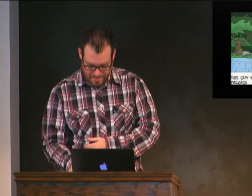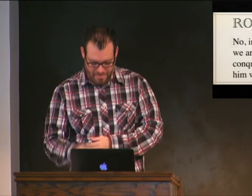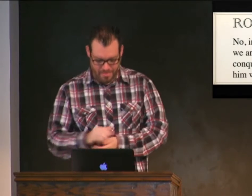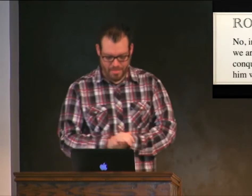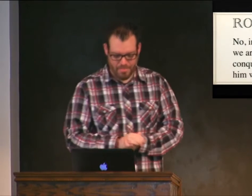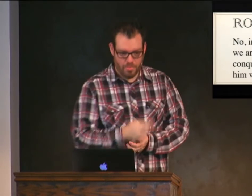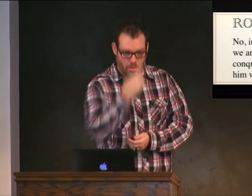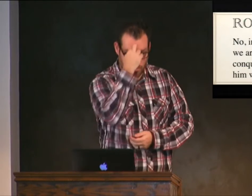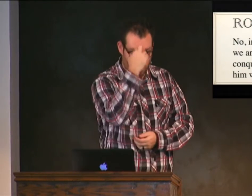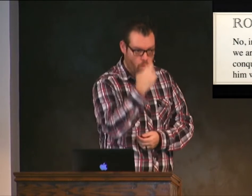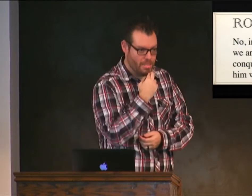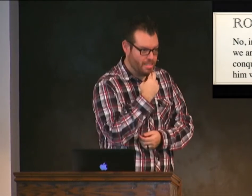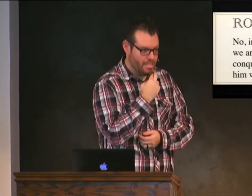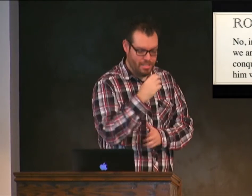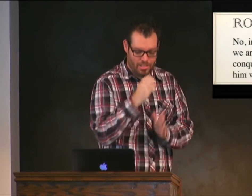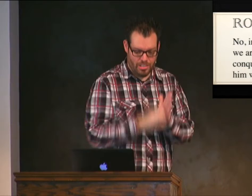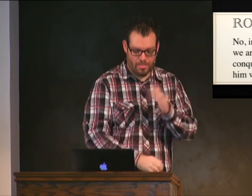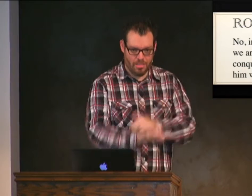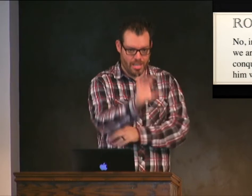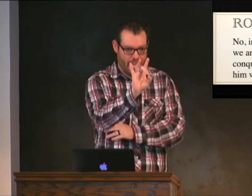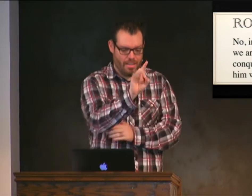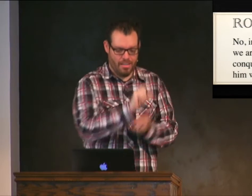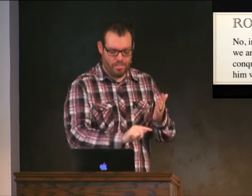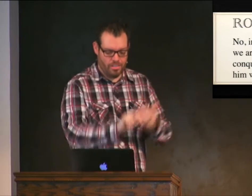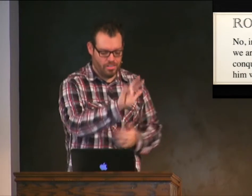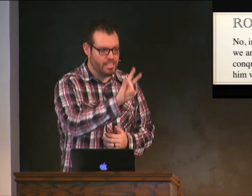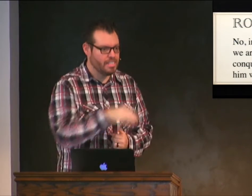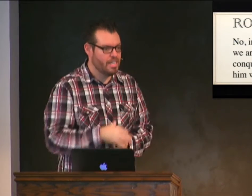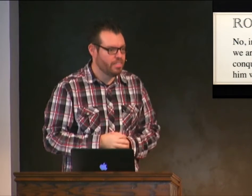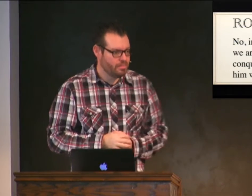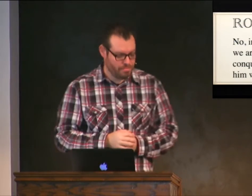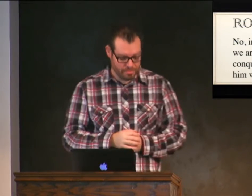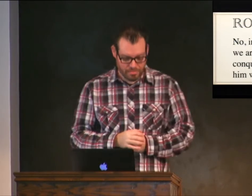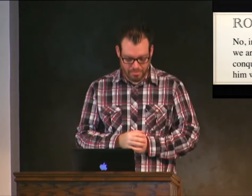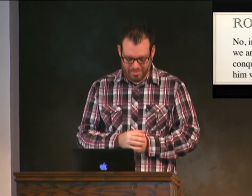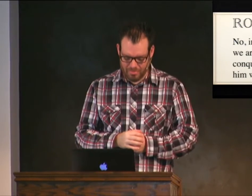this, Romans chapter 8, verse